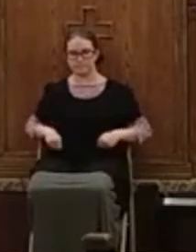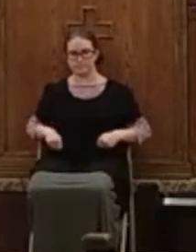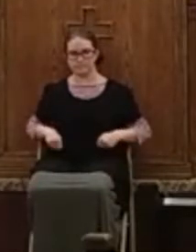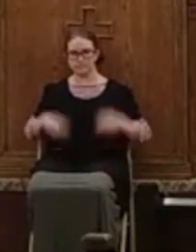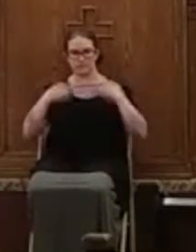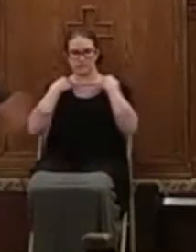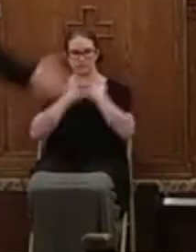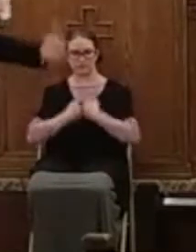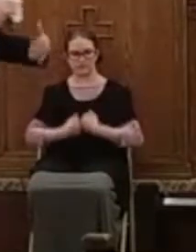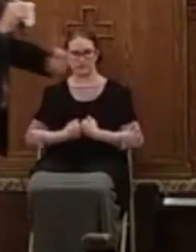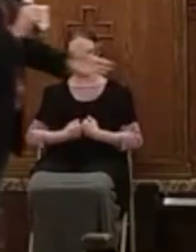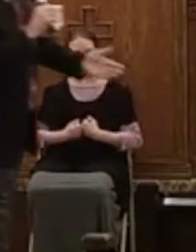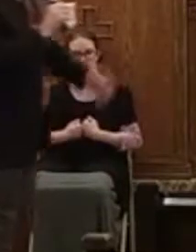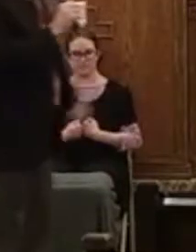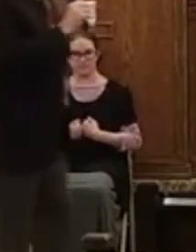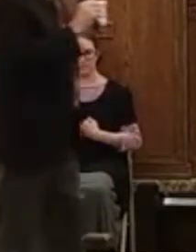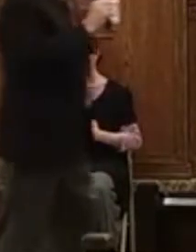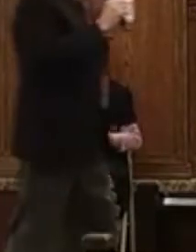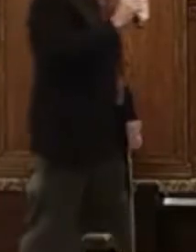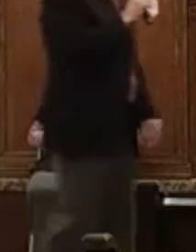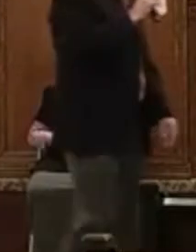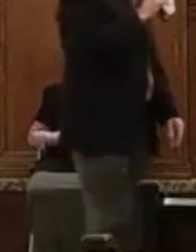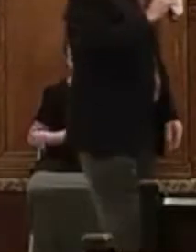my shirt and all that kind of stuff.